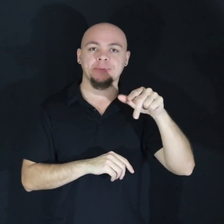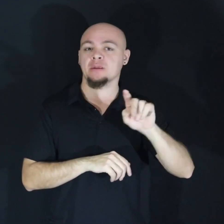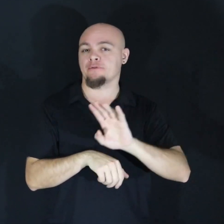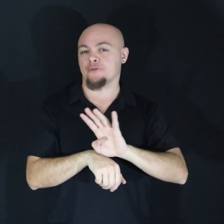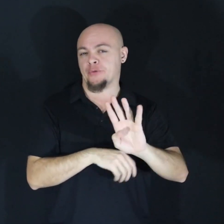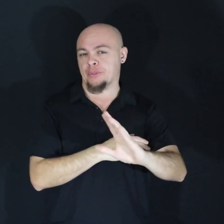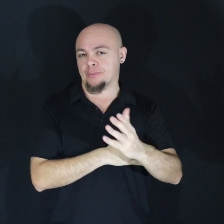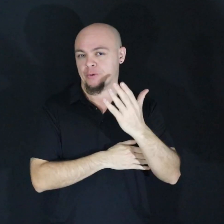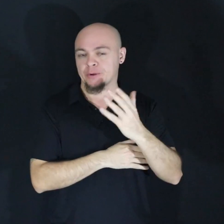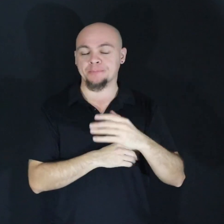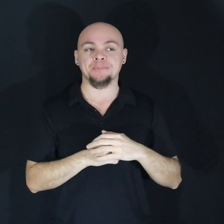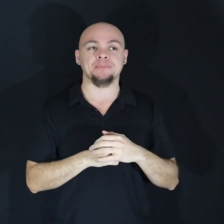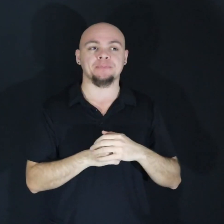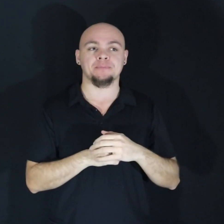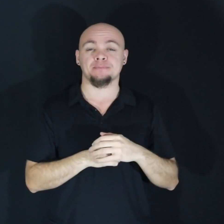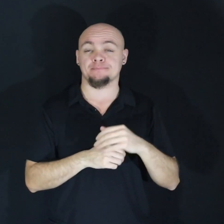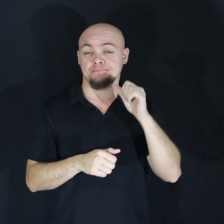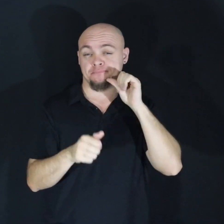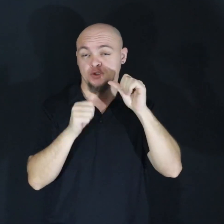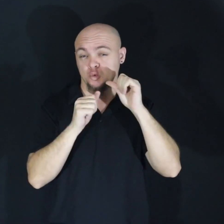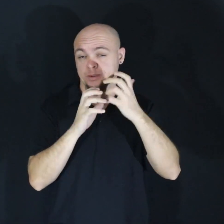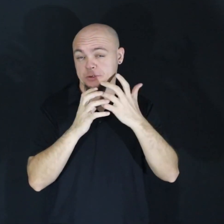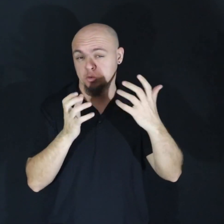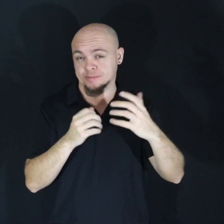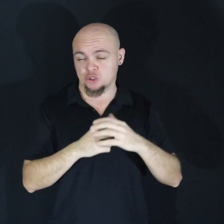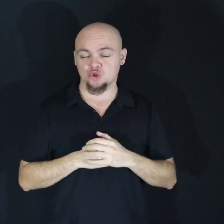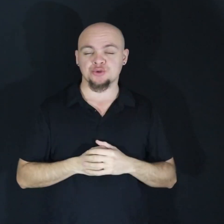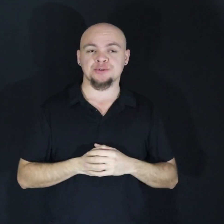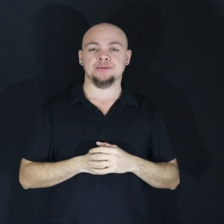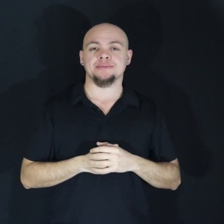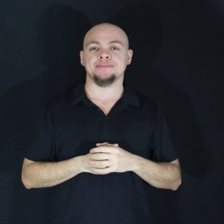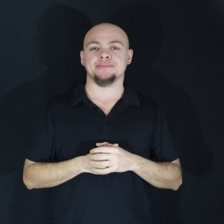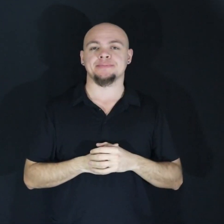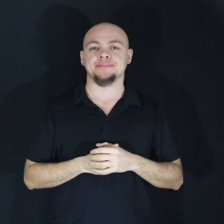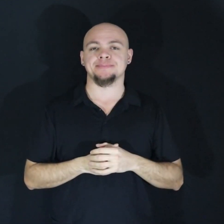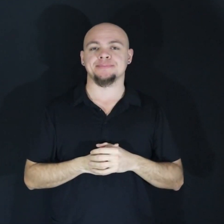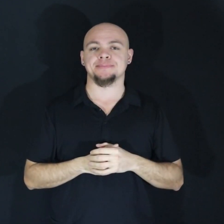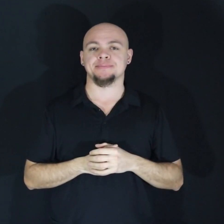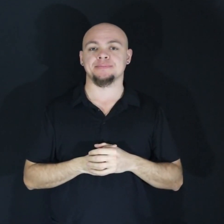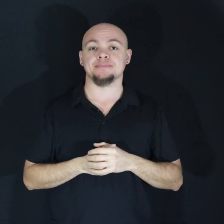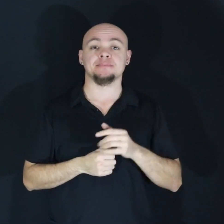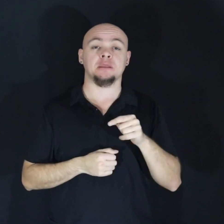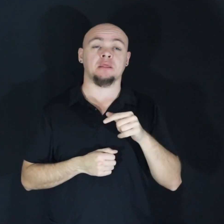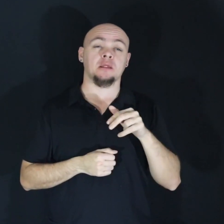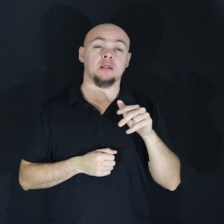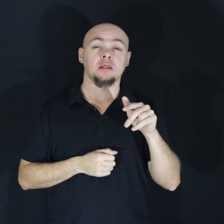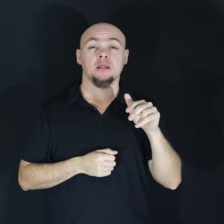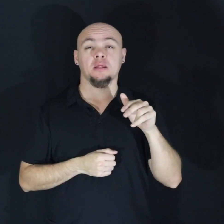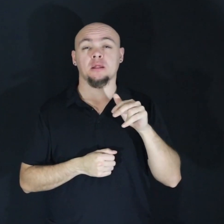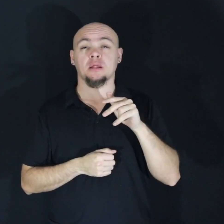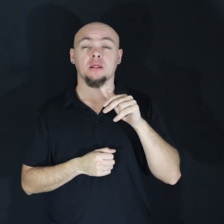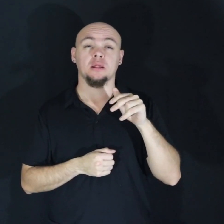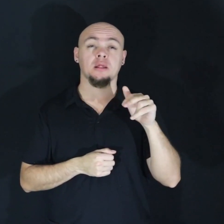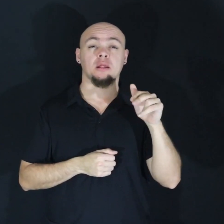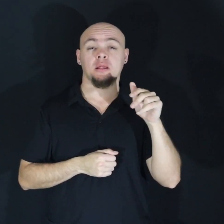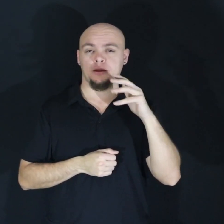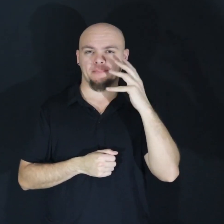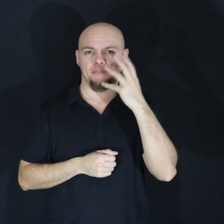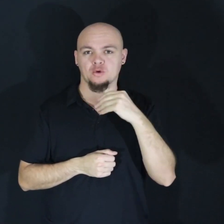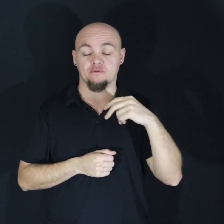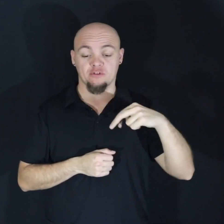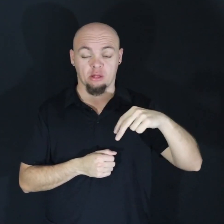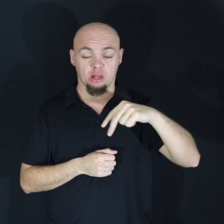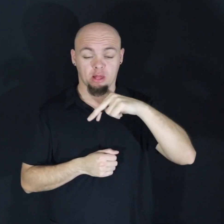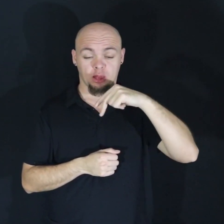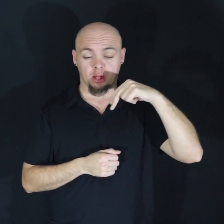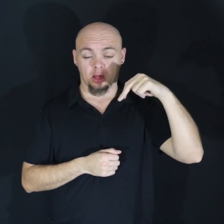a.m., and you've had a little too much to drink. You're wobbling up those beautiful circular